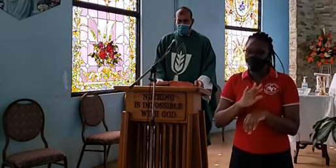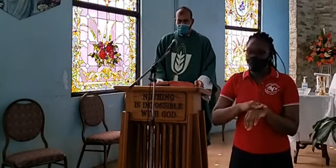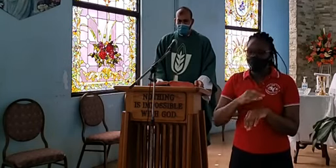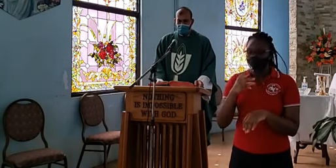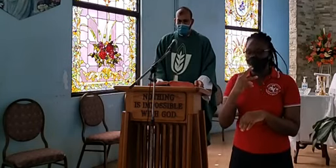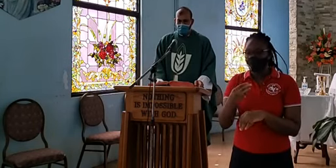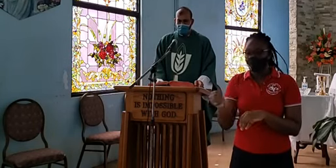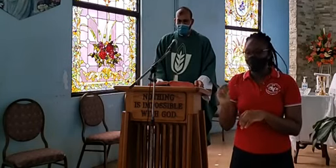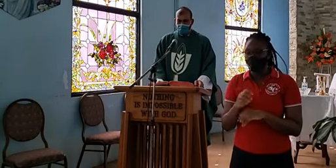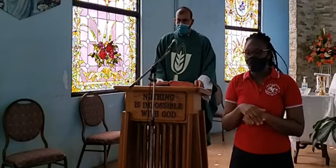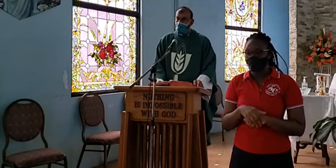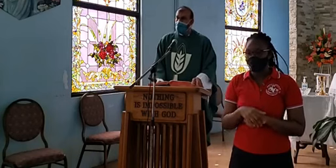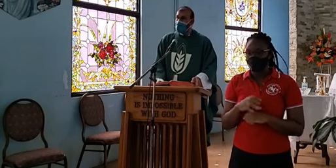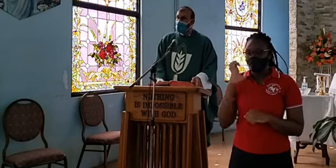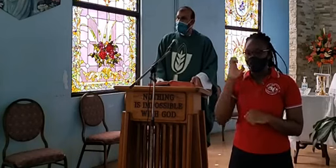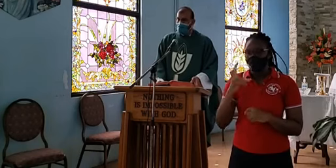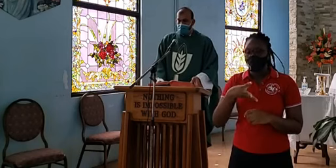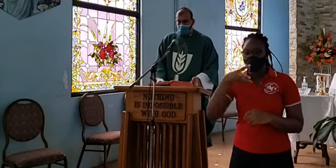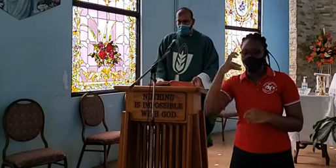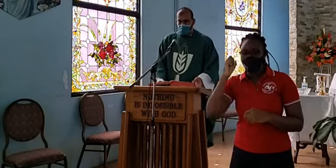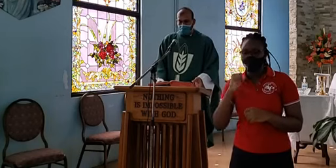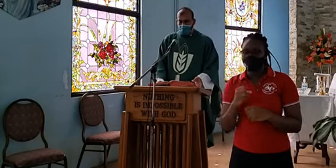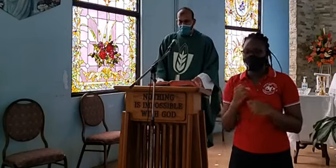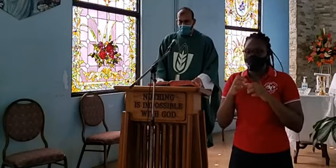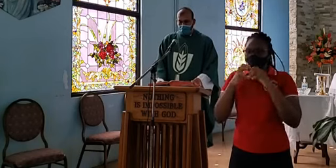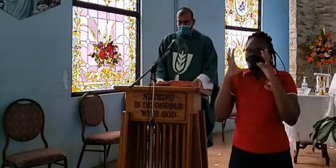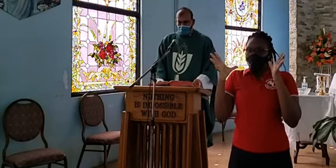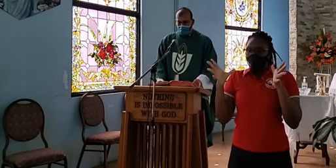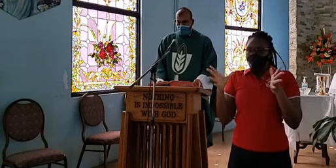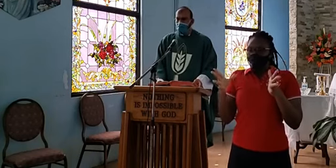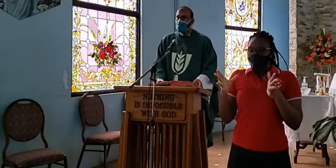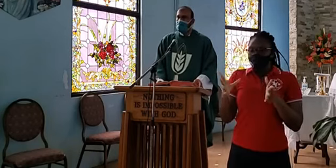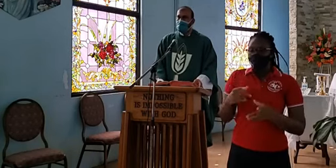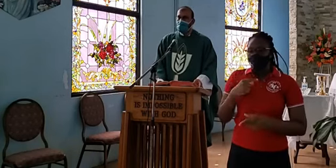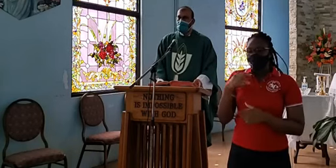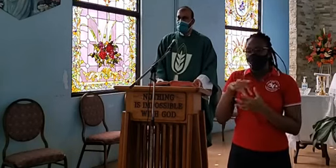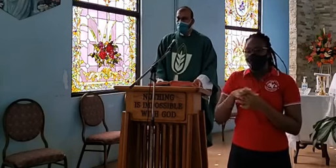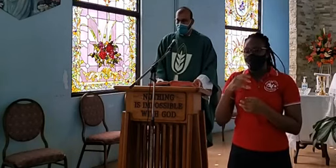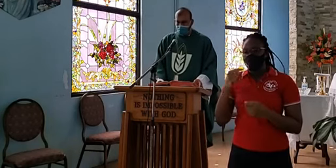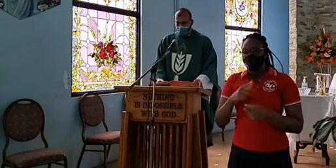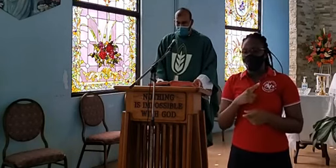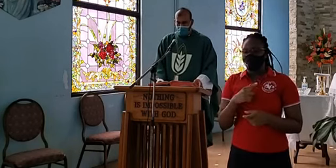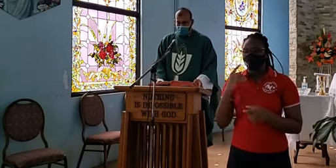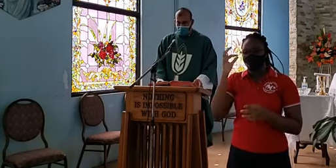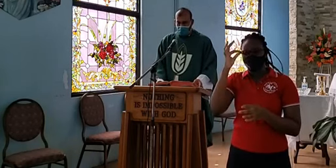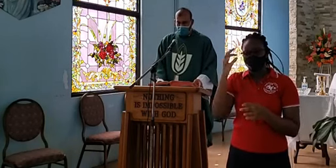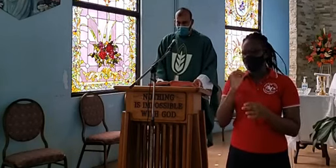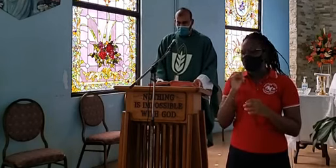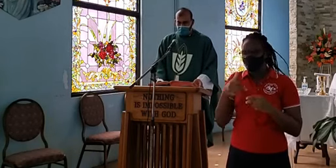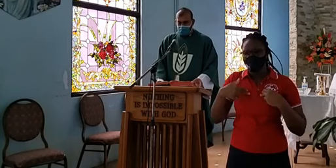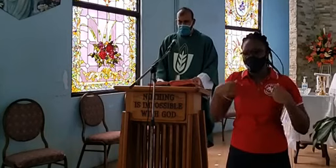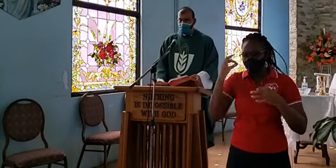them, he was amazed at their lack of faith.